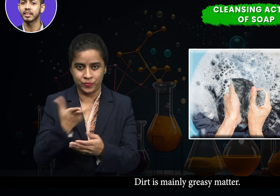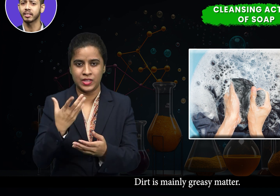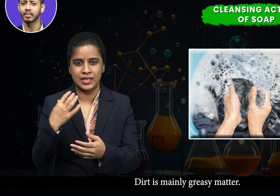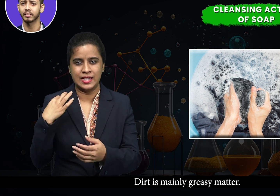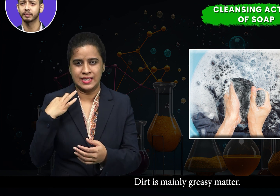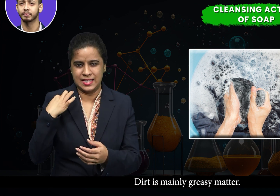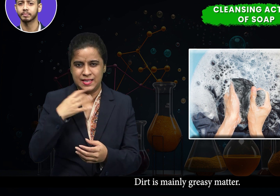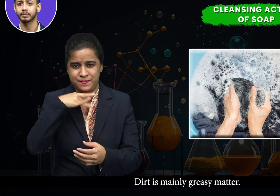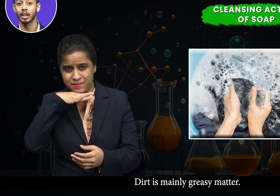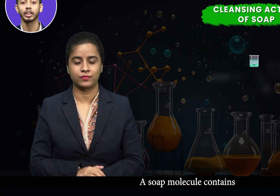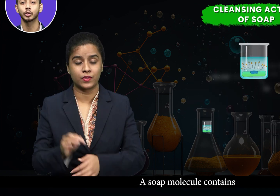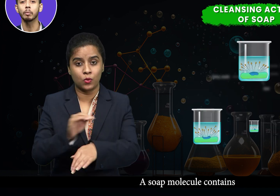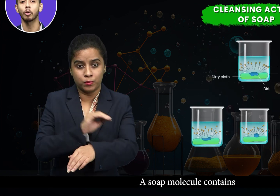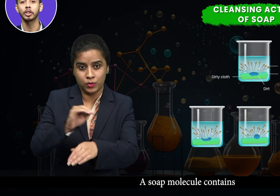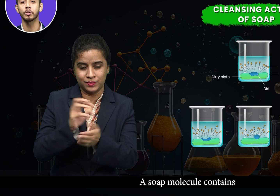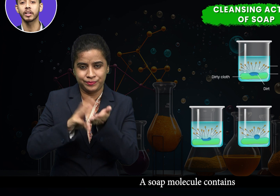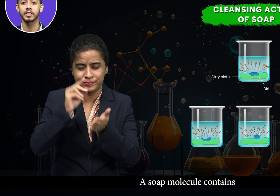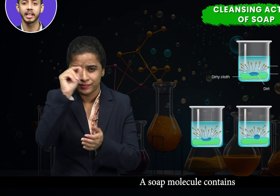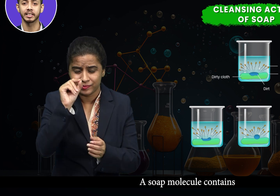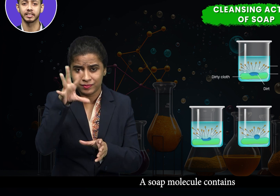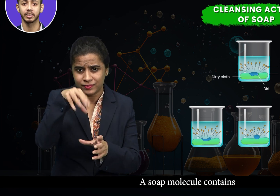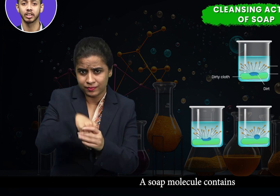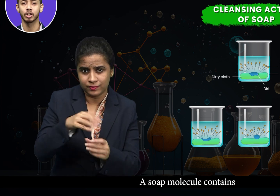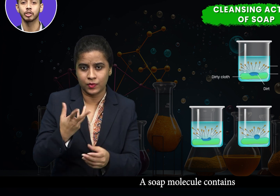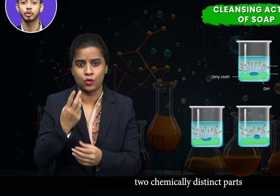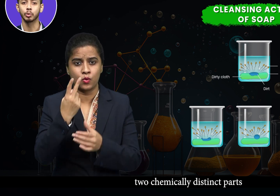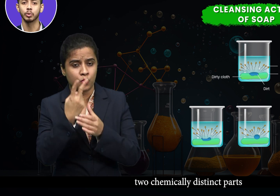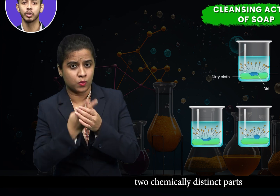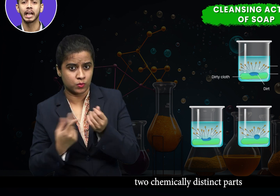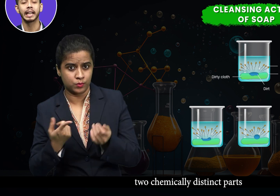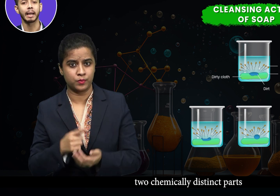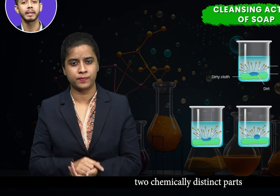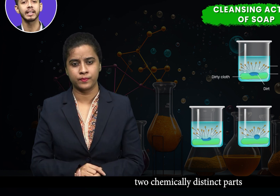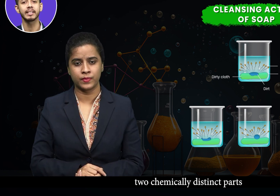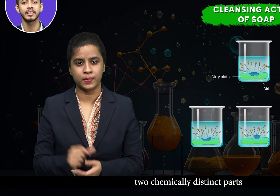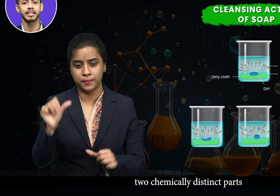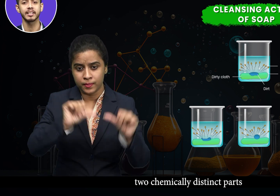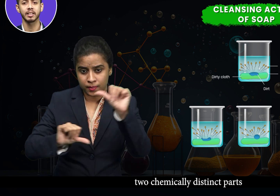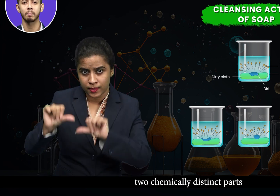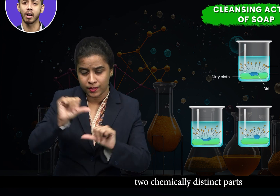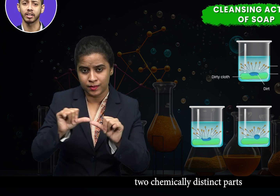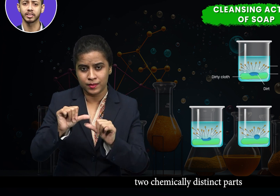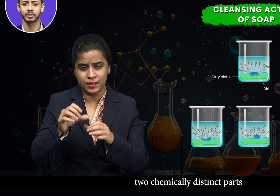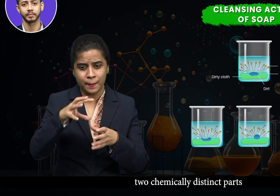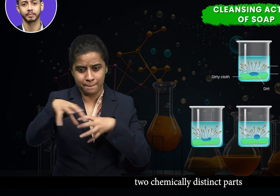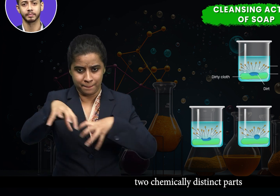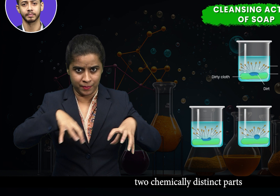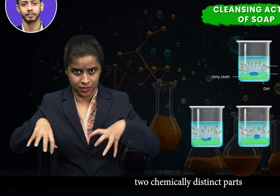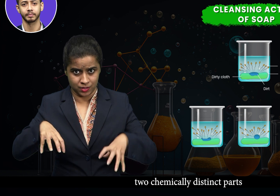greasy matter. A soap molecule contains two chemically distinct